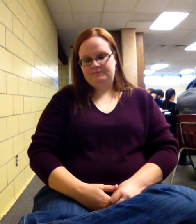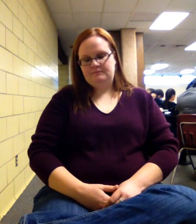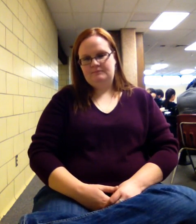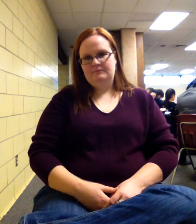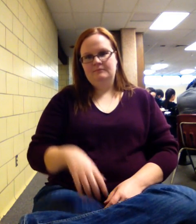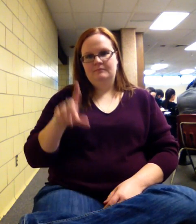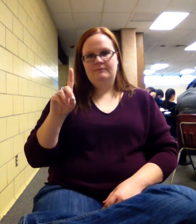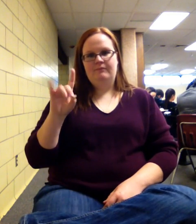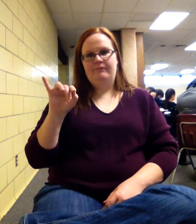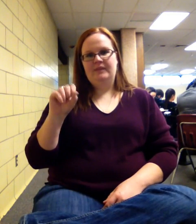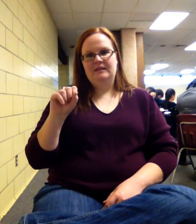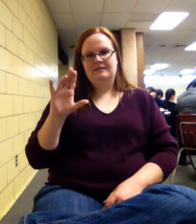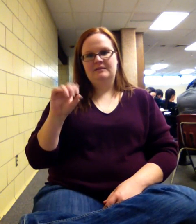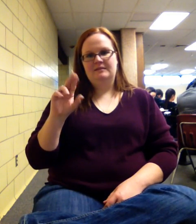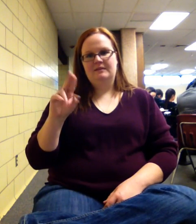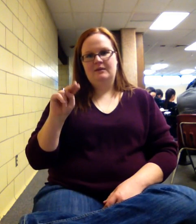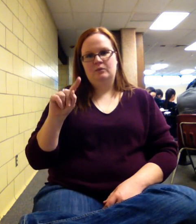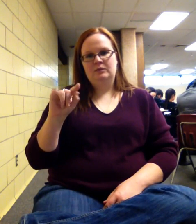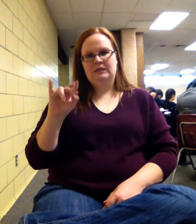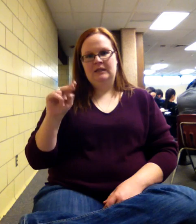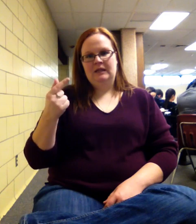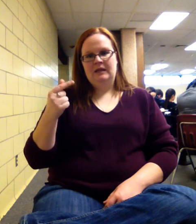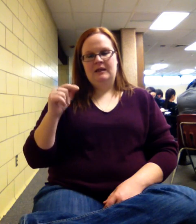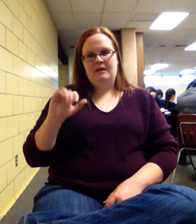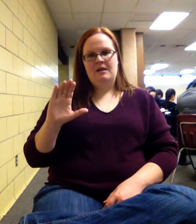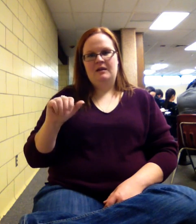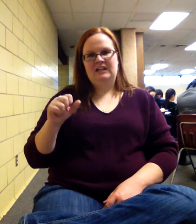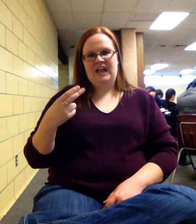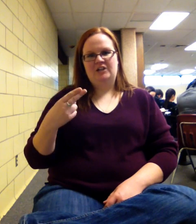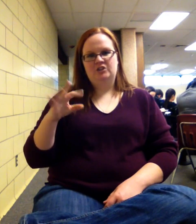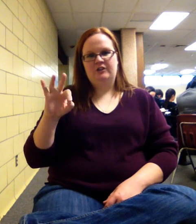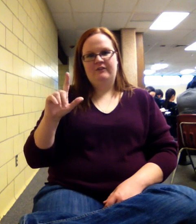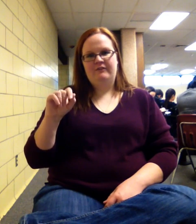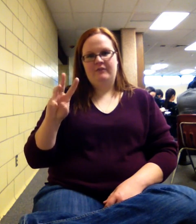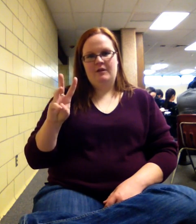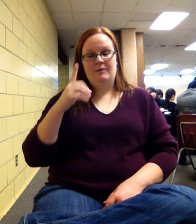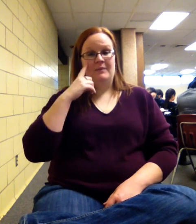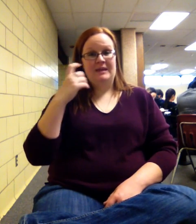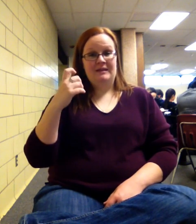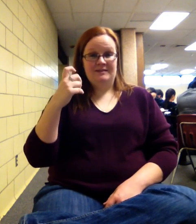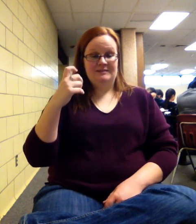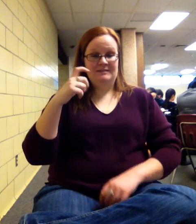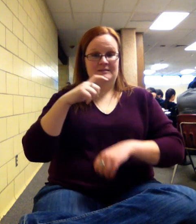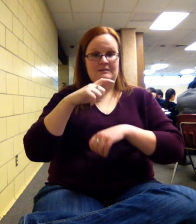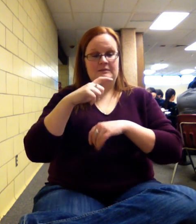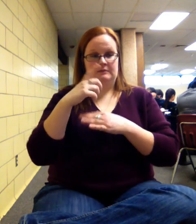Discounting cash flows. Because the premises of the time value of money is that if I